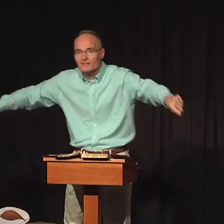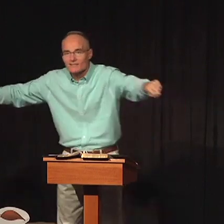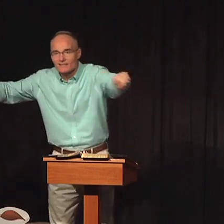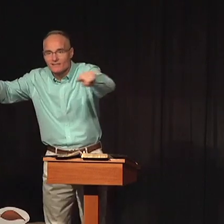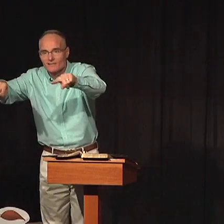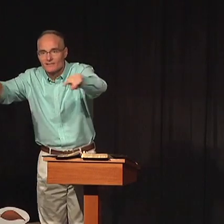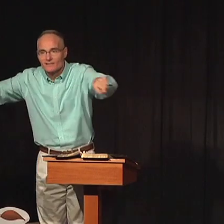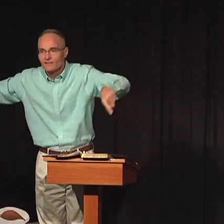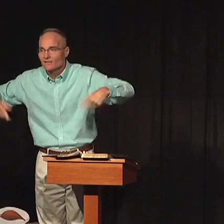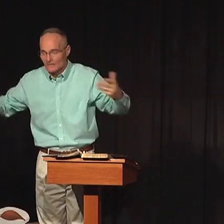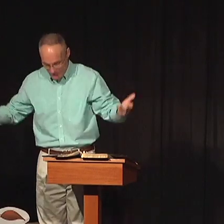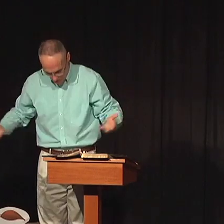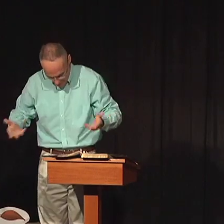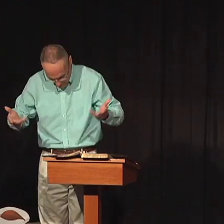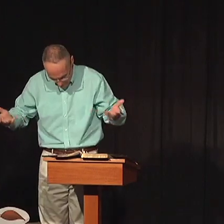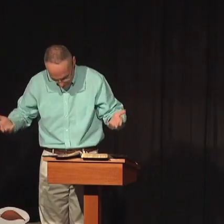So it's talking about us here.